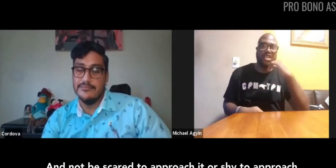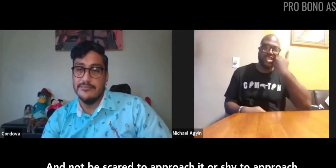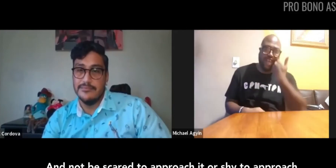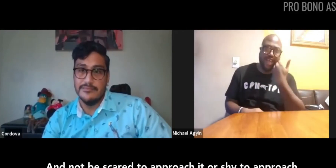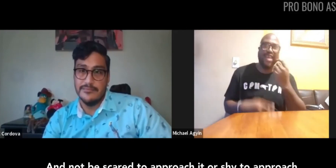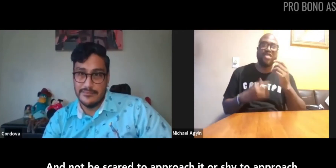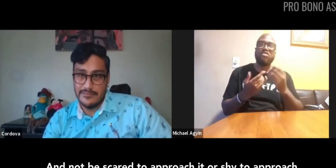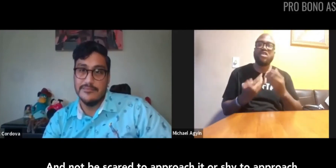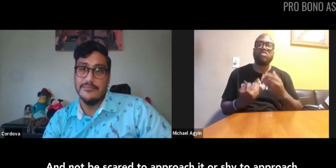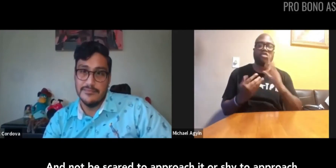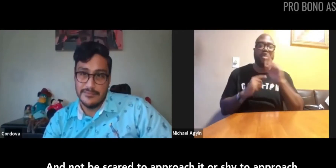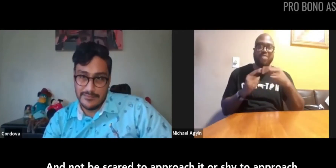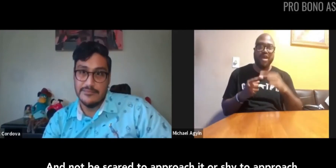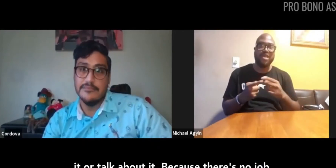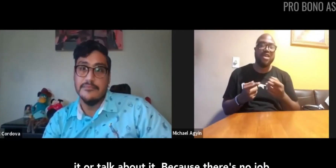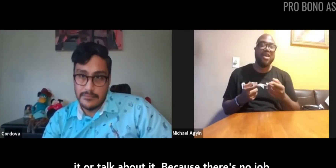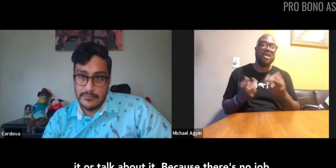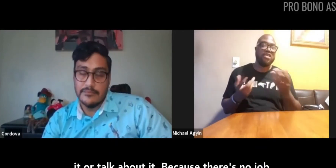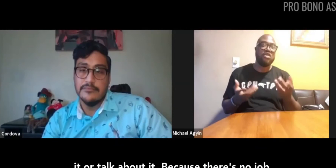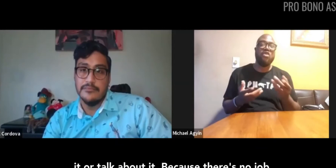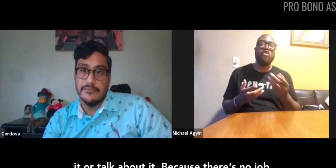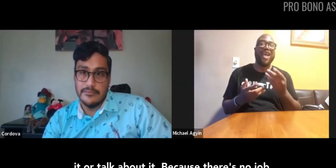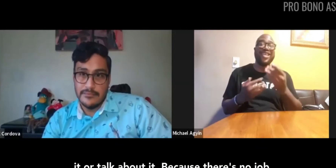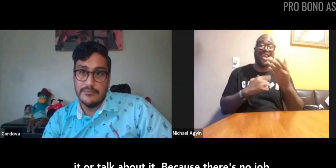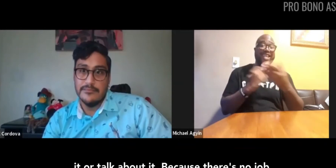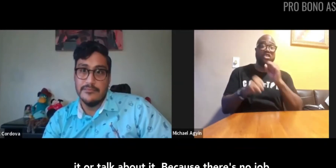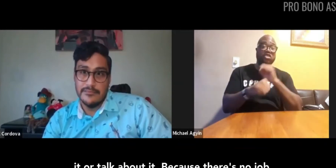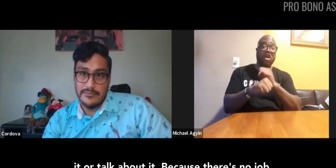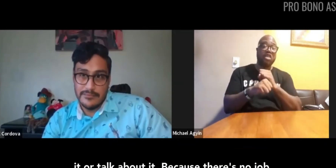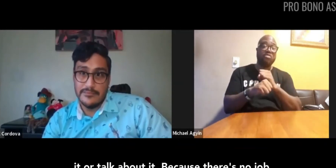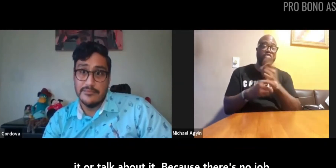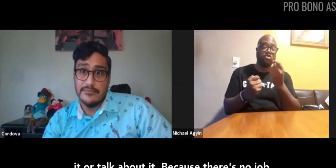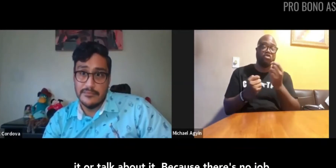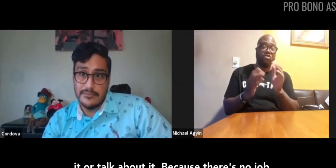and not be scared to approach it or shy to approach it or talk about it.